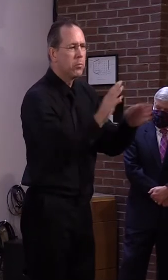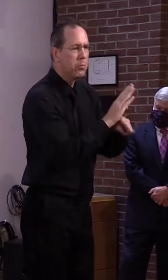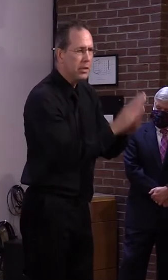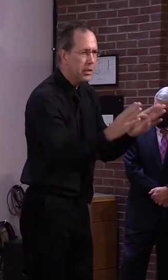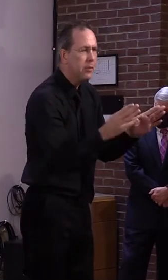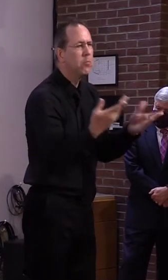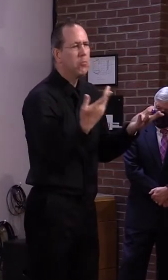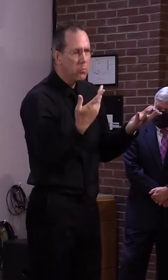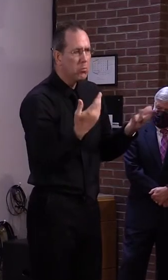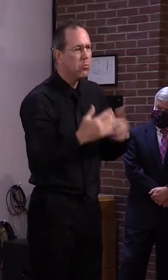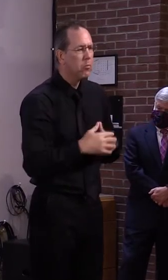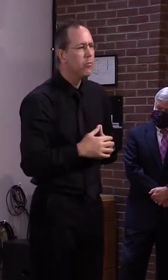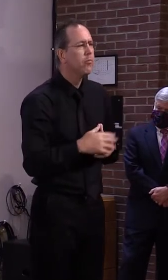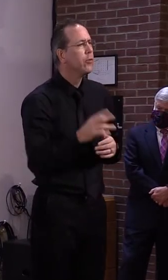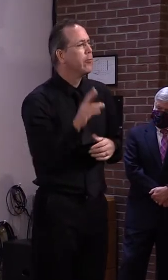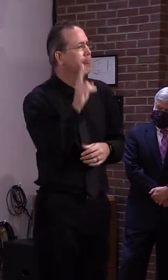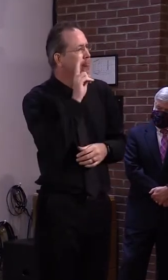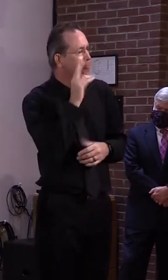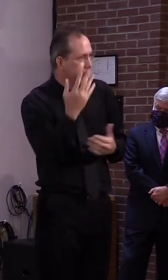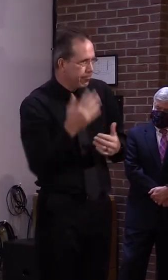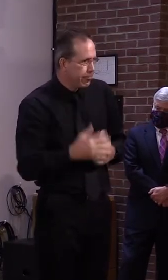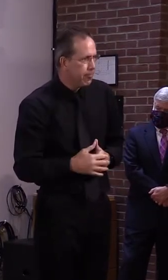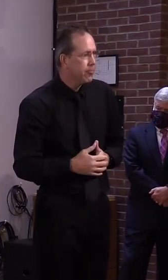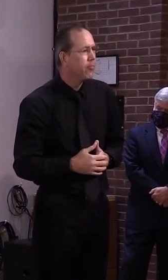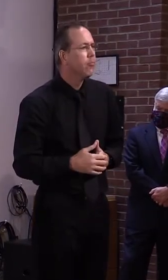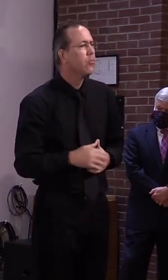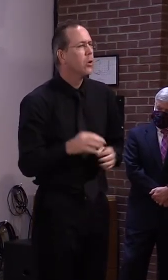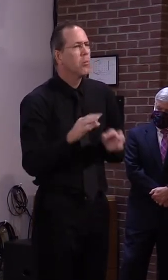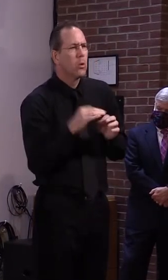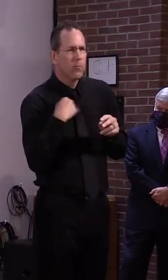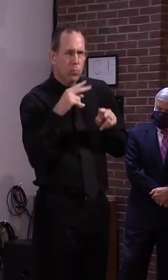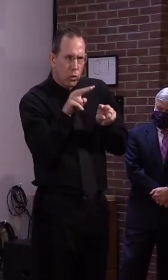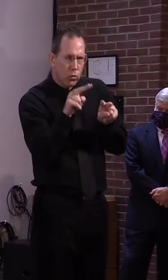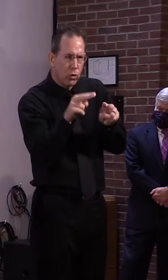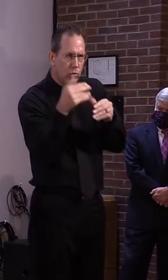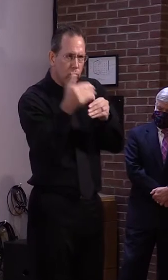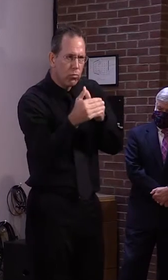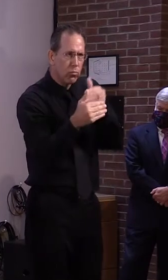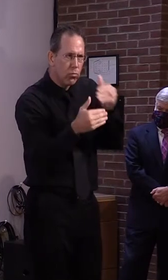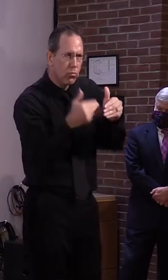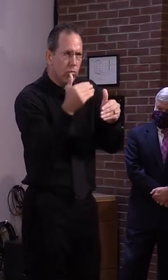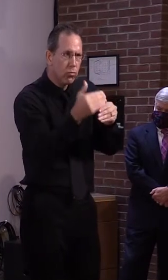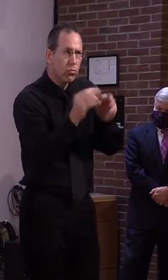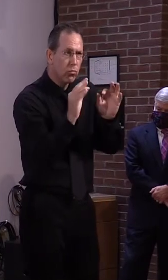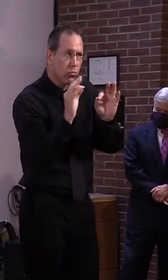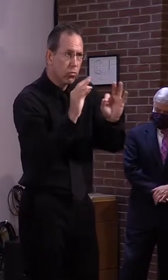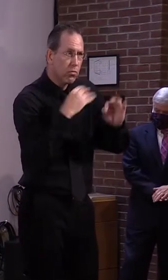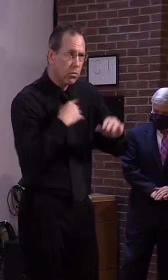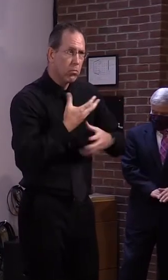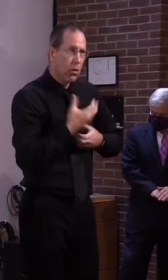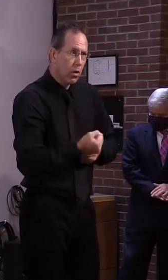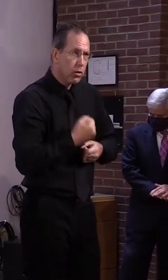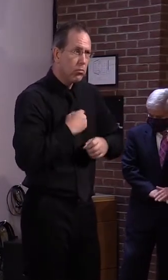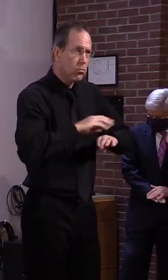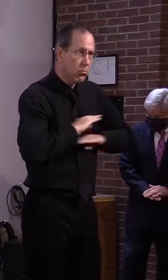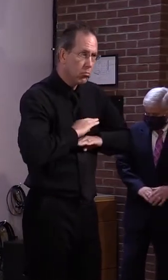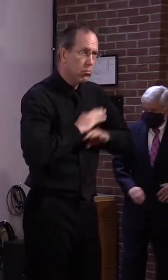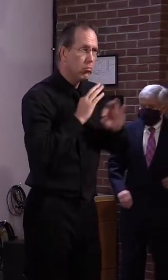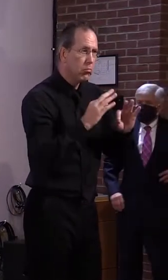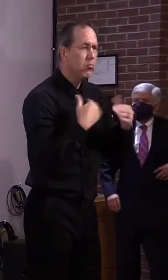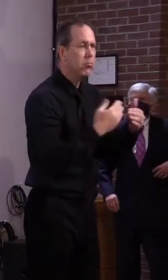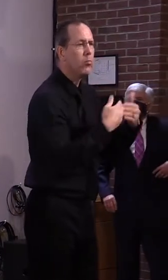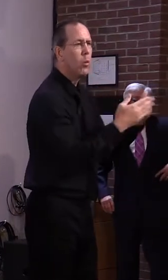hope that we are moving in a forward positive direction so that we can, again, reopen the economy, which is so